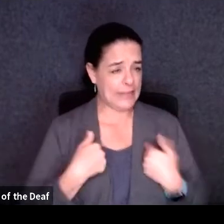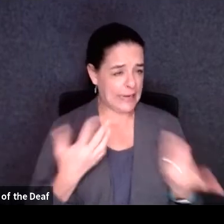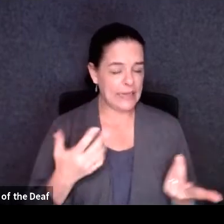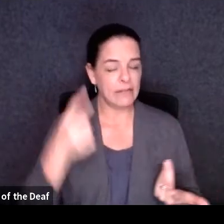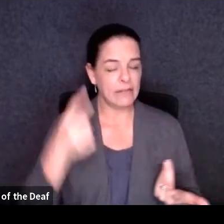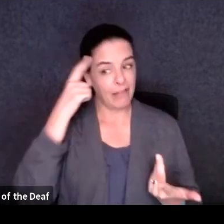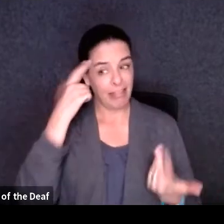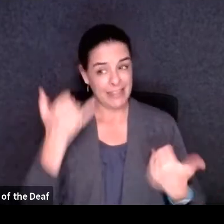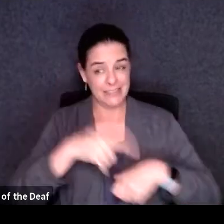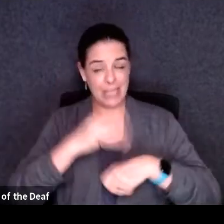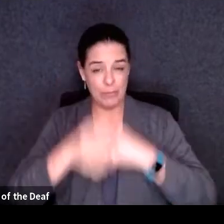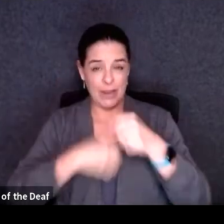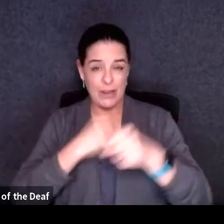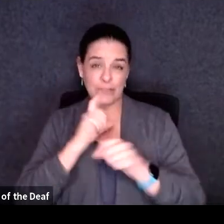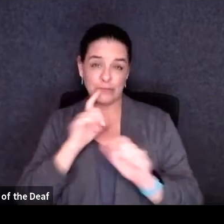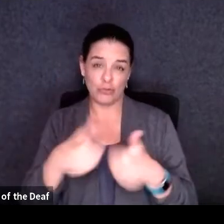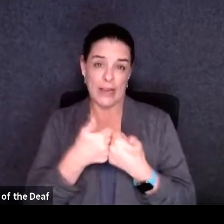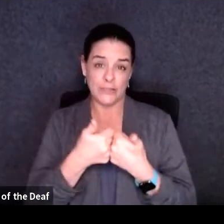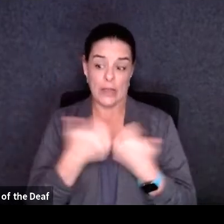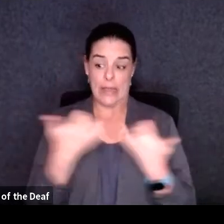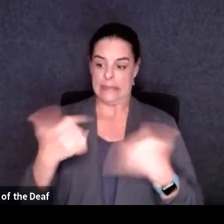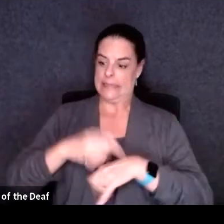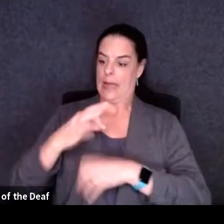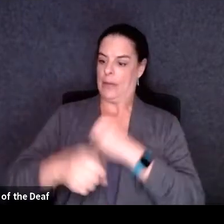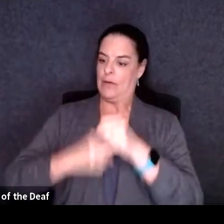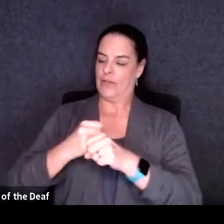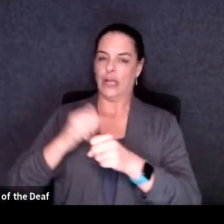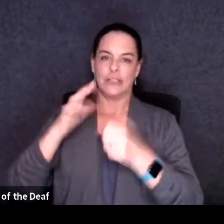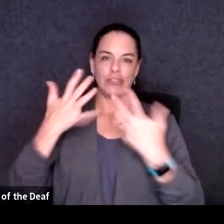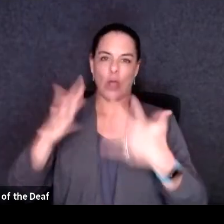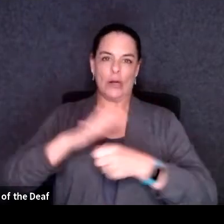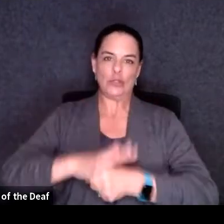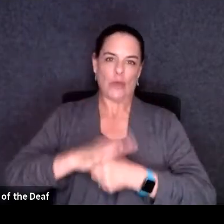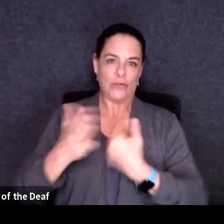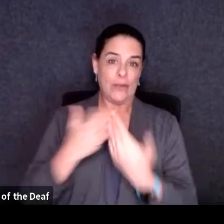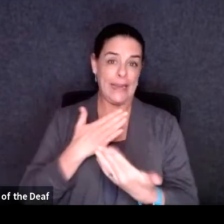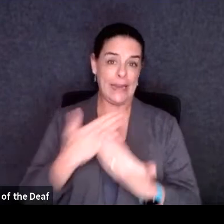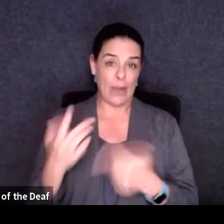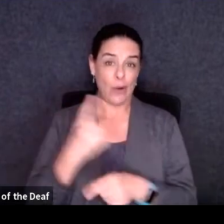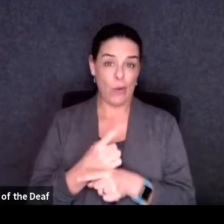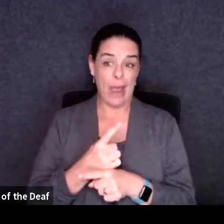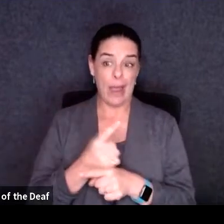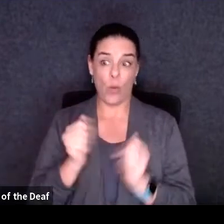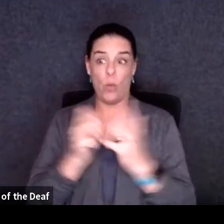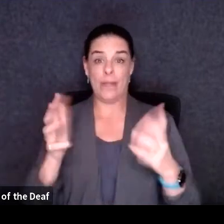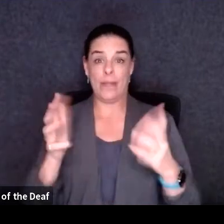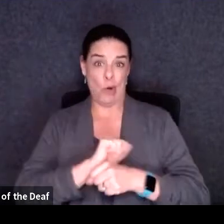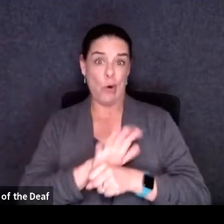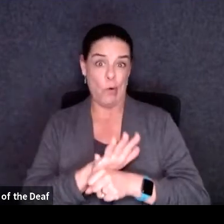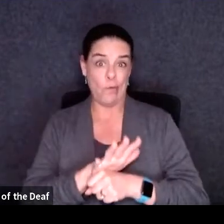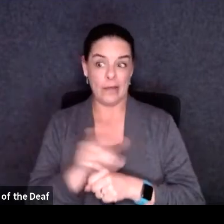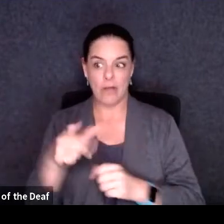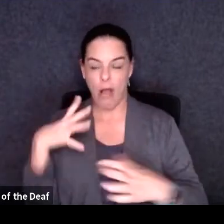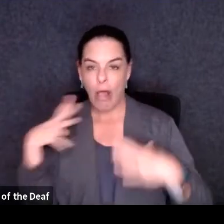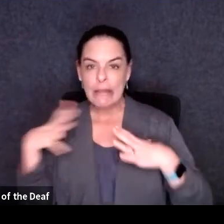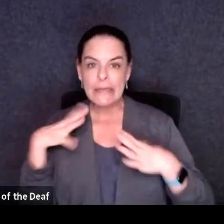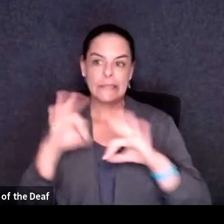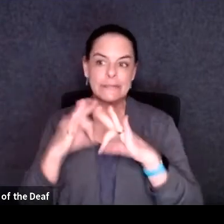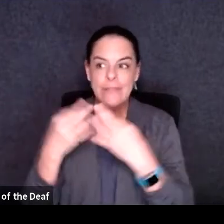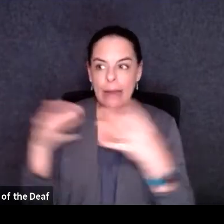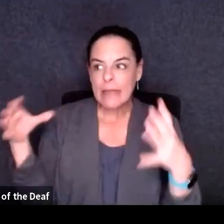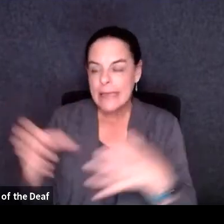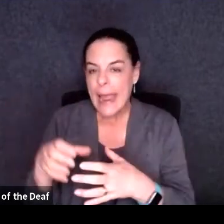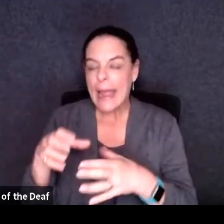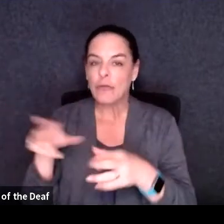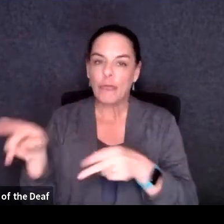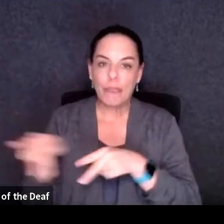year. It's a stressful time of year anyway, right? With all of the things that come along with the holidays and family gatherings